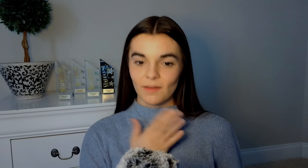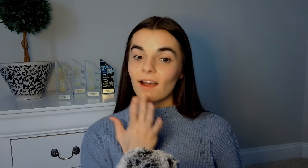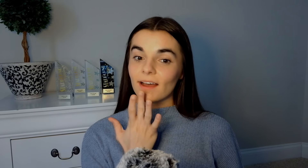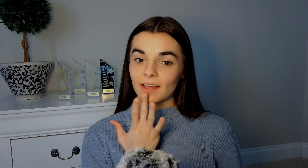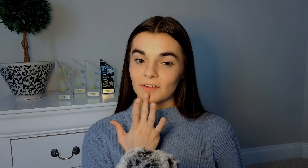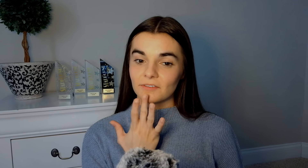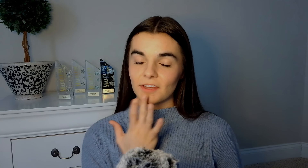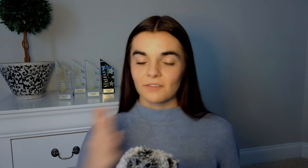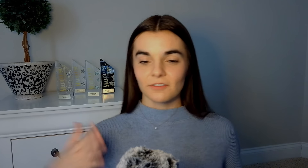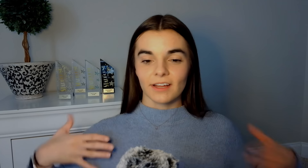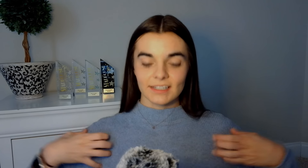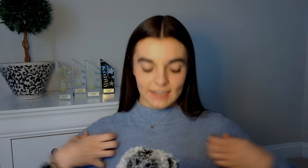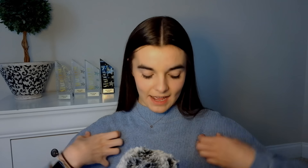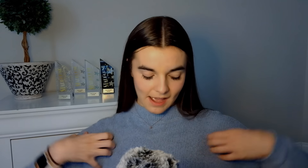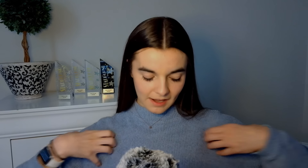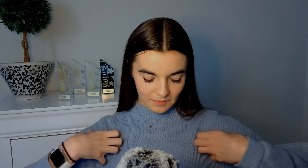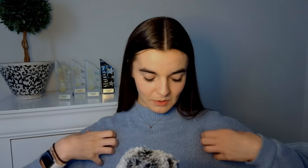My favorite animal,